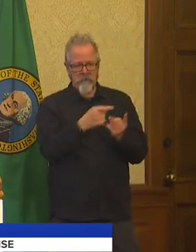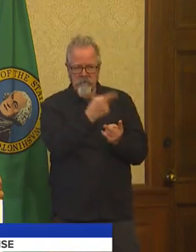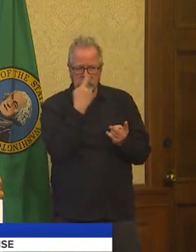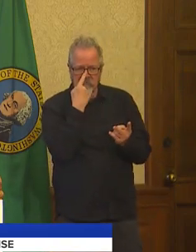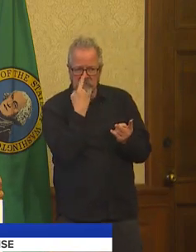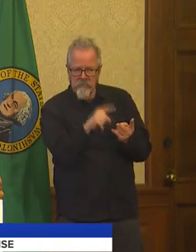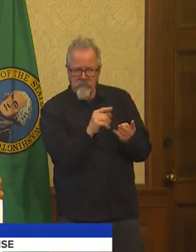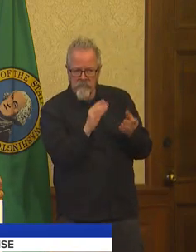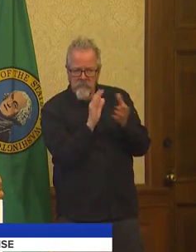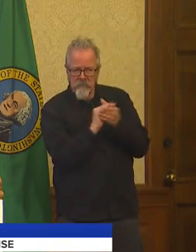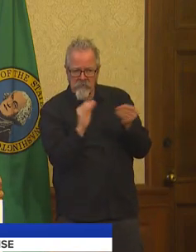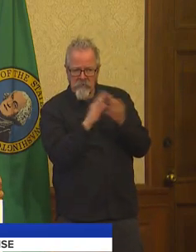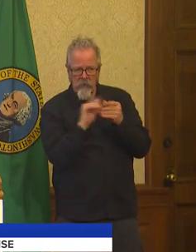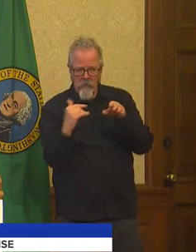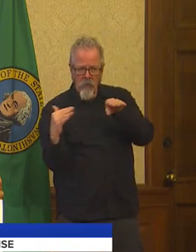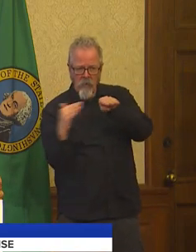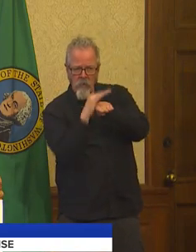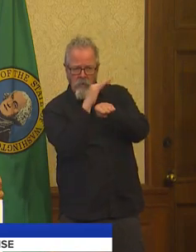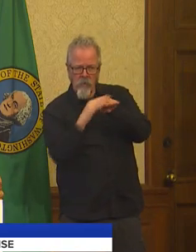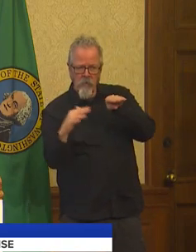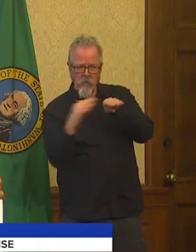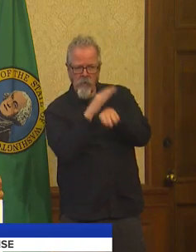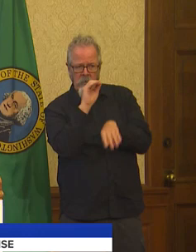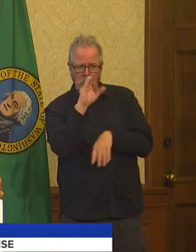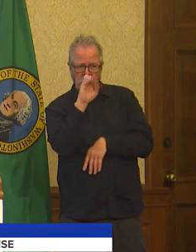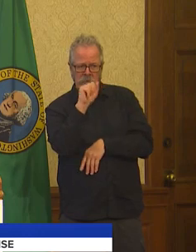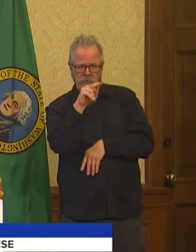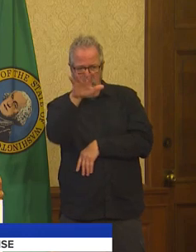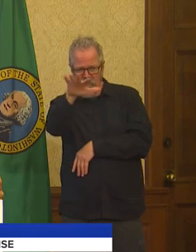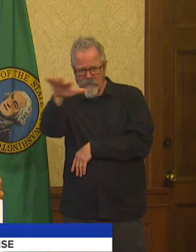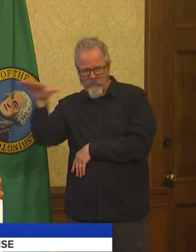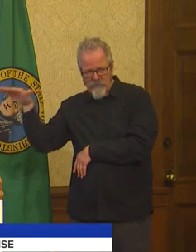change to open those?